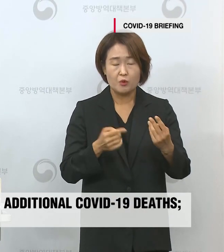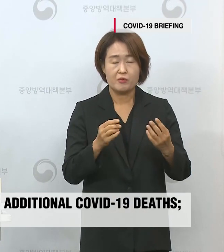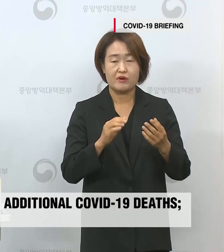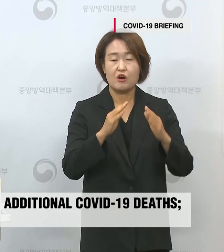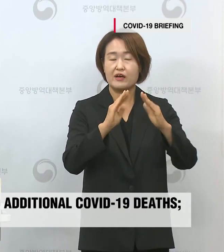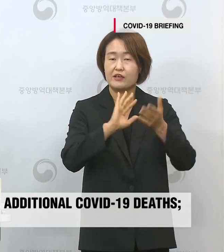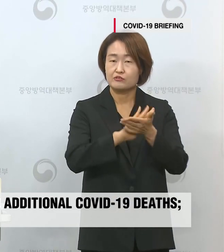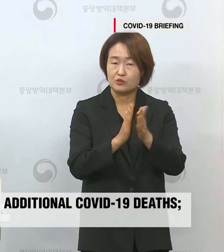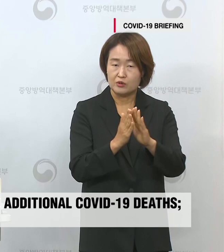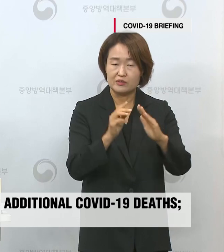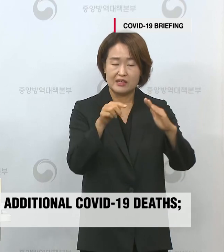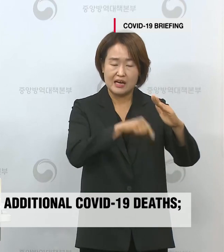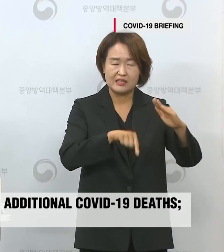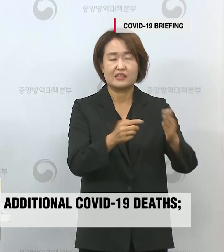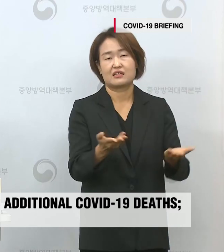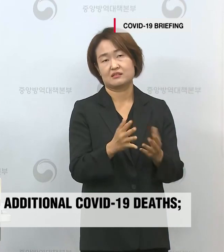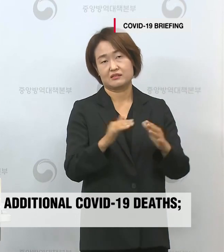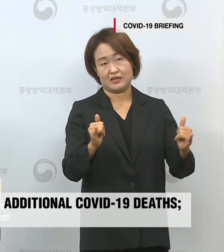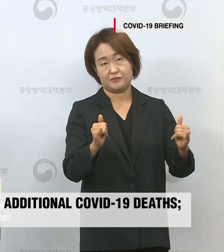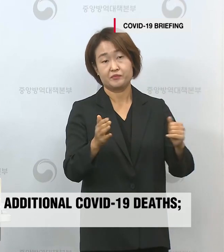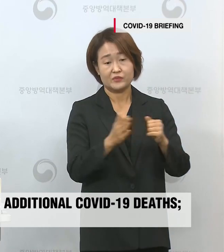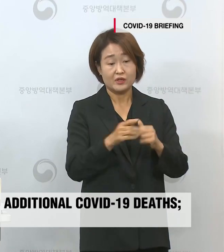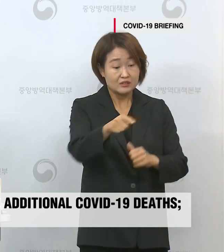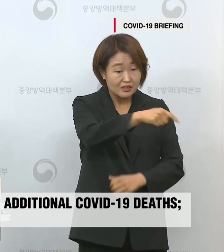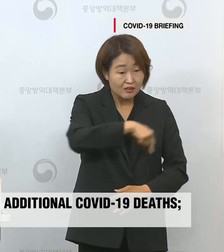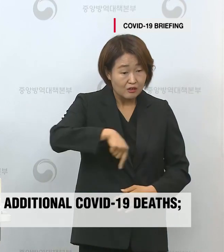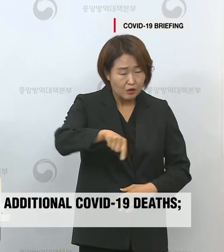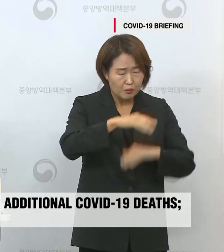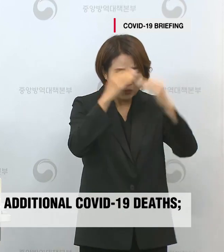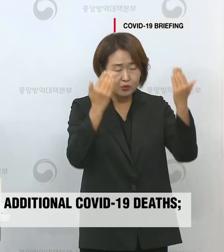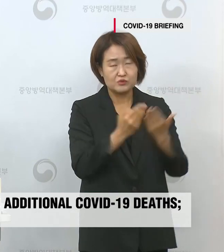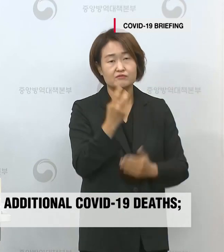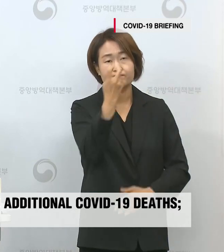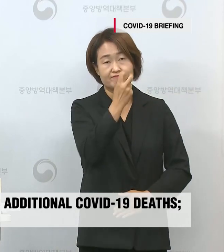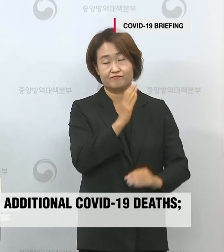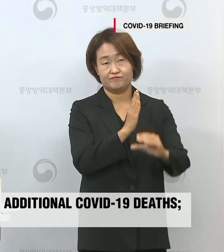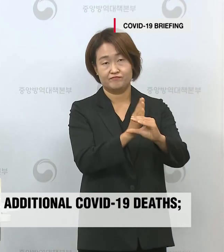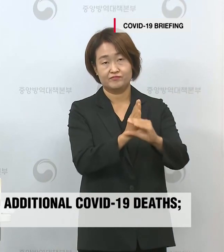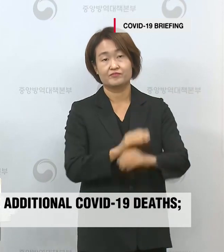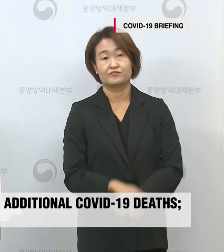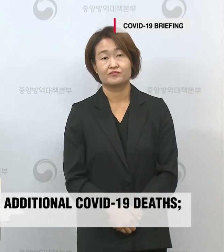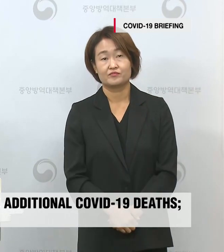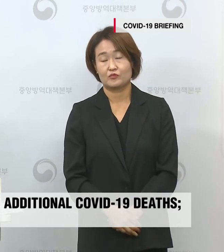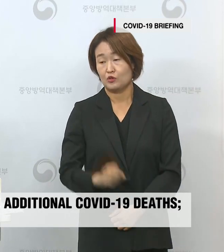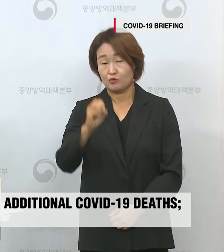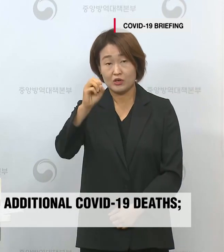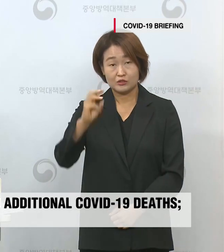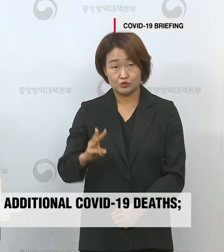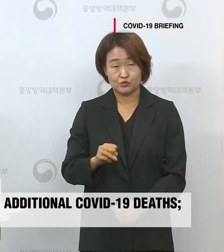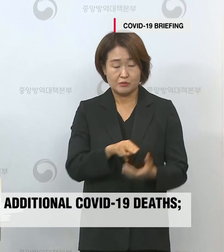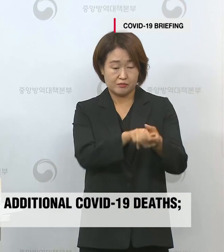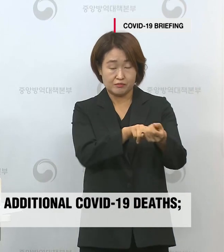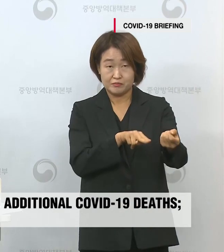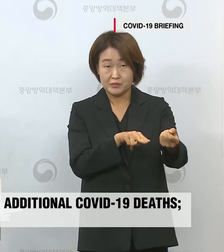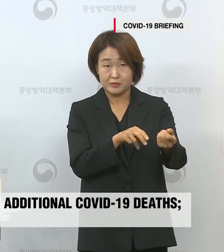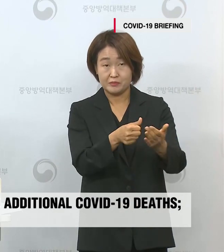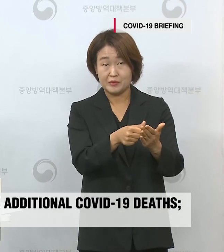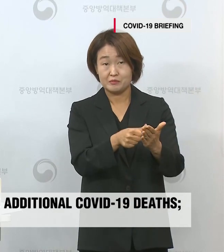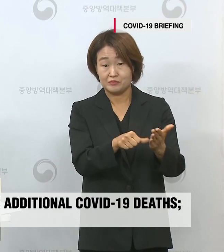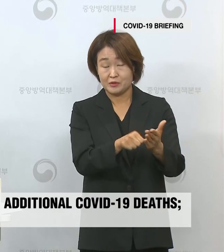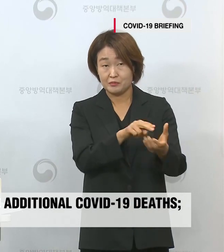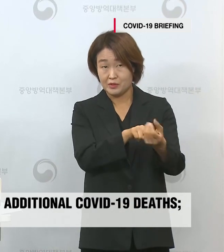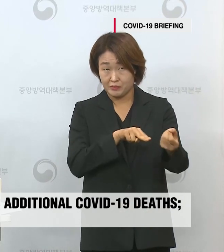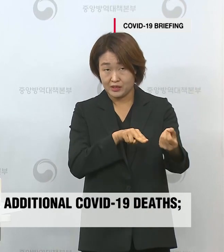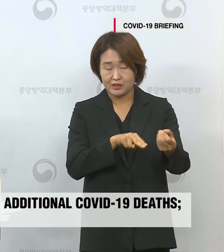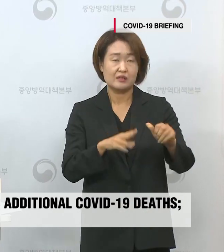are the children at a daycare center, and thus we are conducting epidemiological investigation